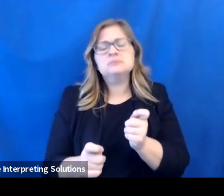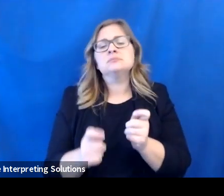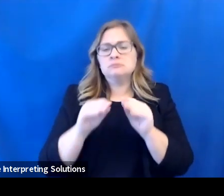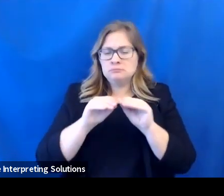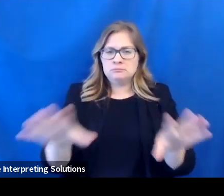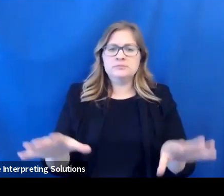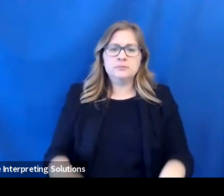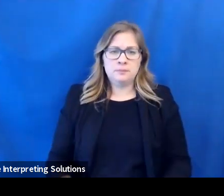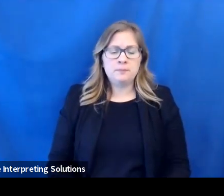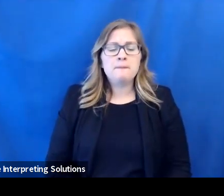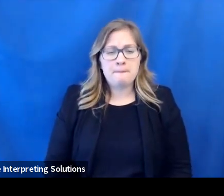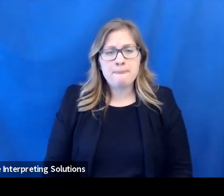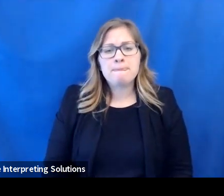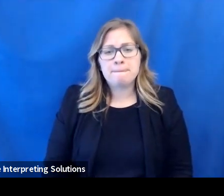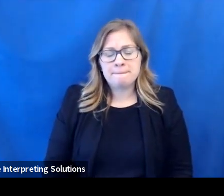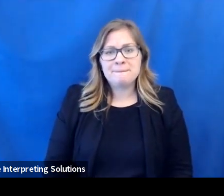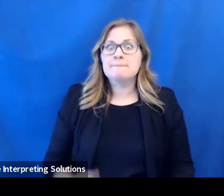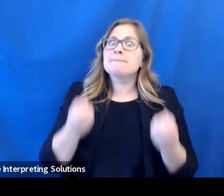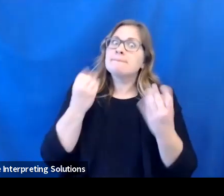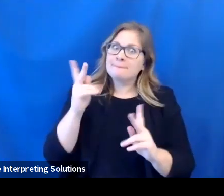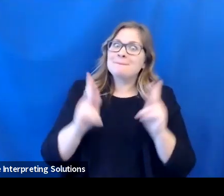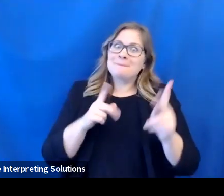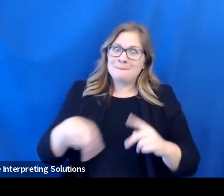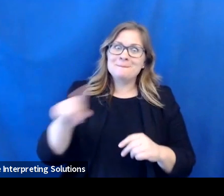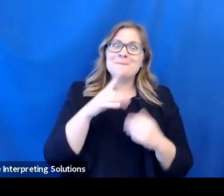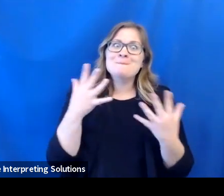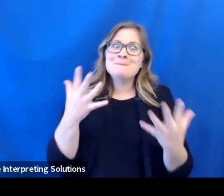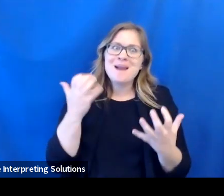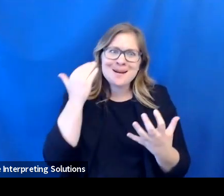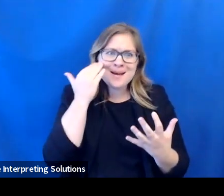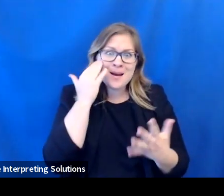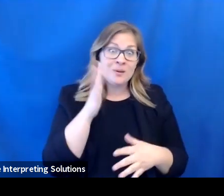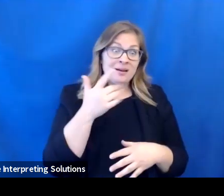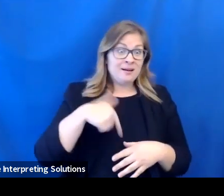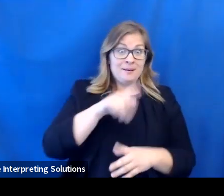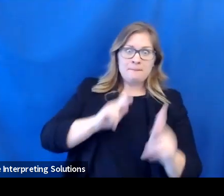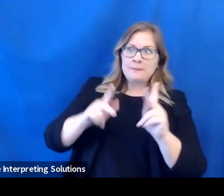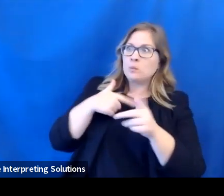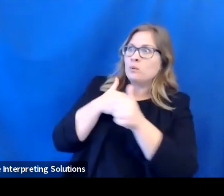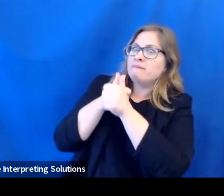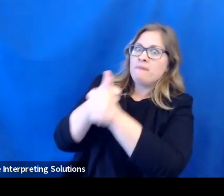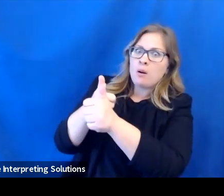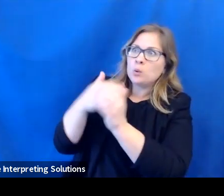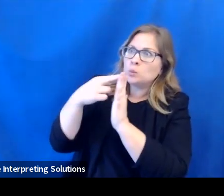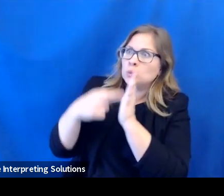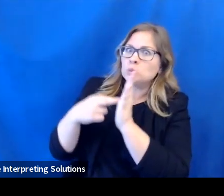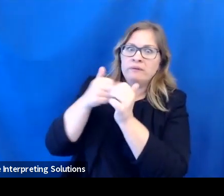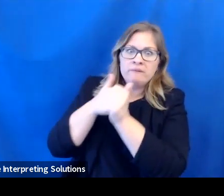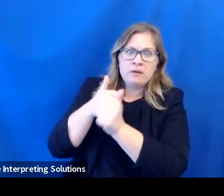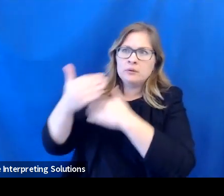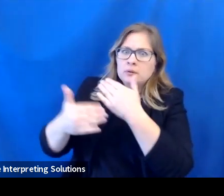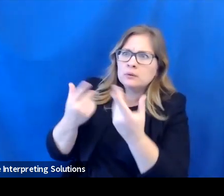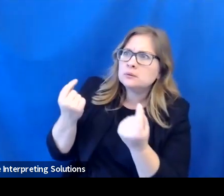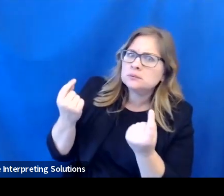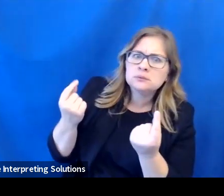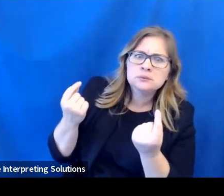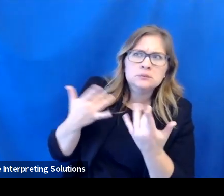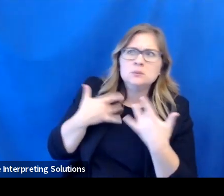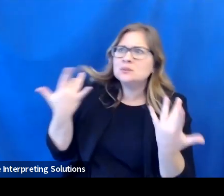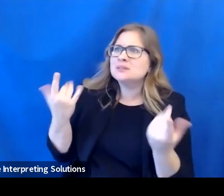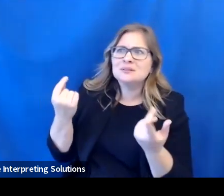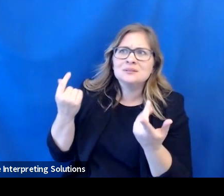we get it, we did what you asked. Now, is there ways that we can do some other things that still keep us moving the right way? Thank you,